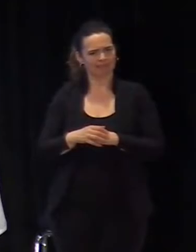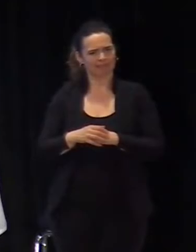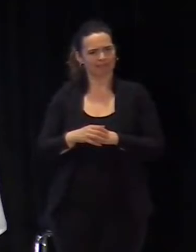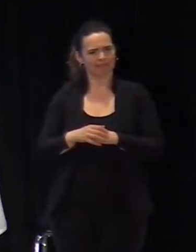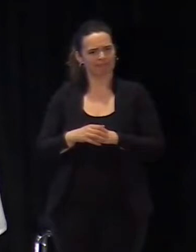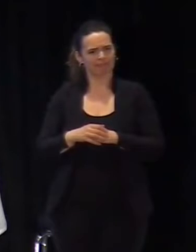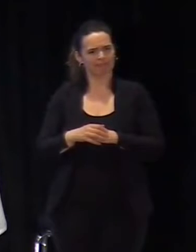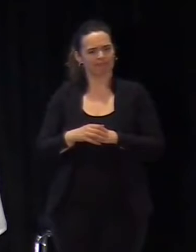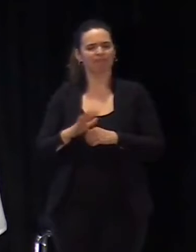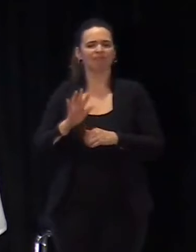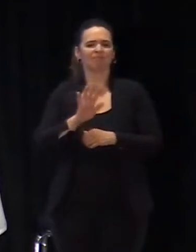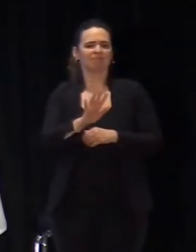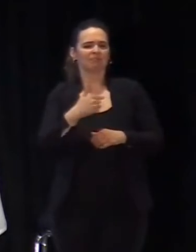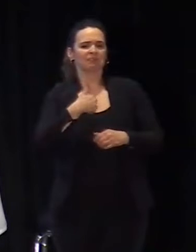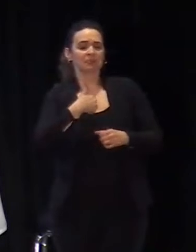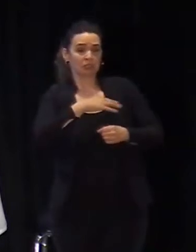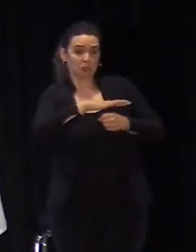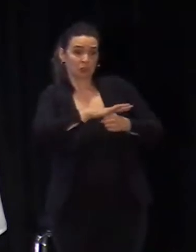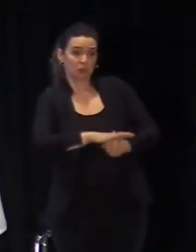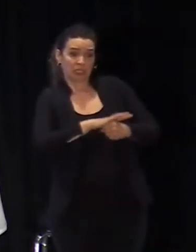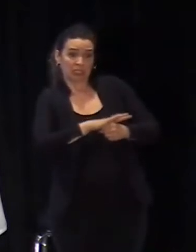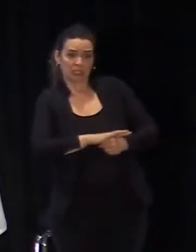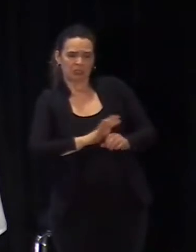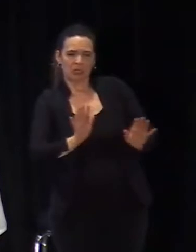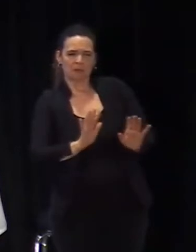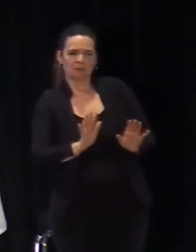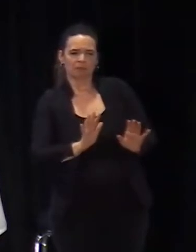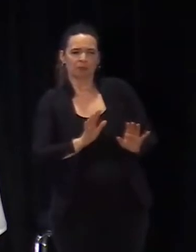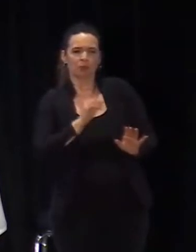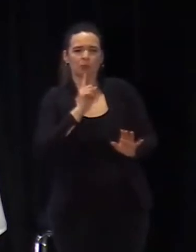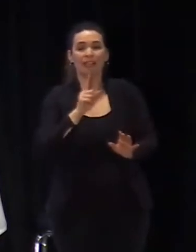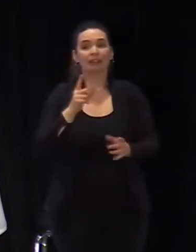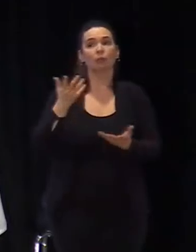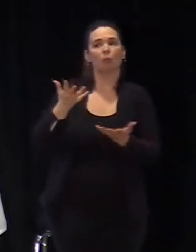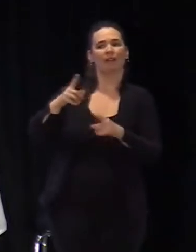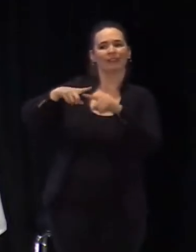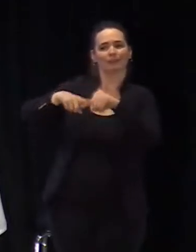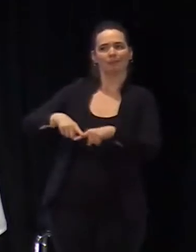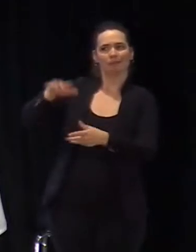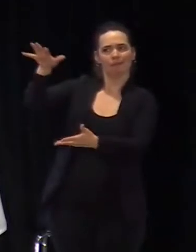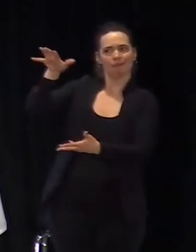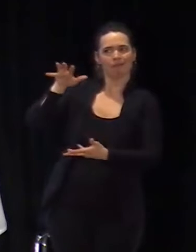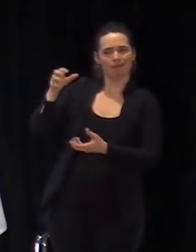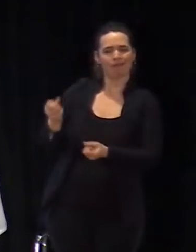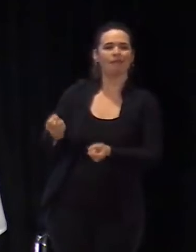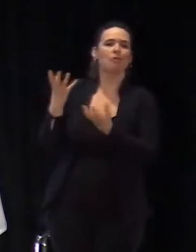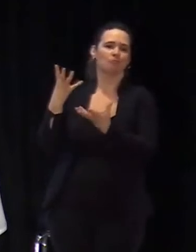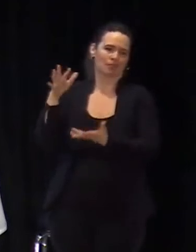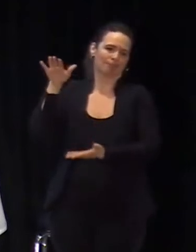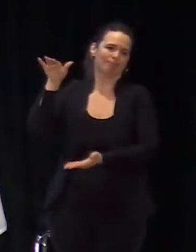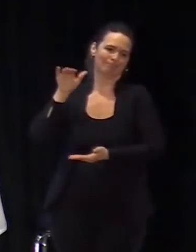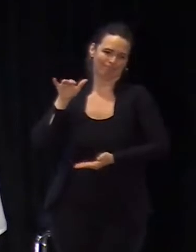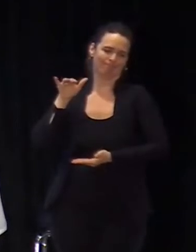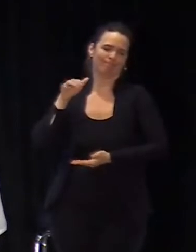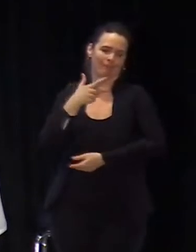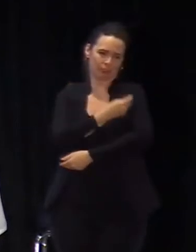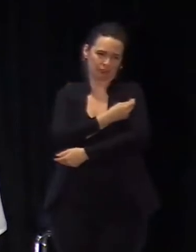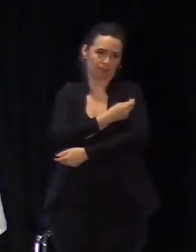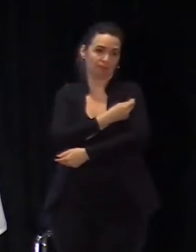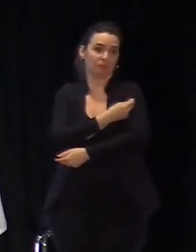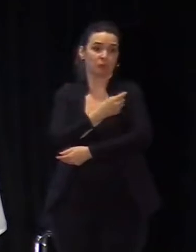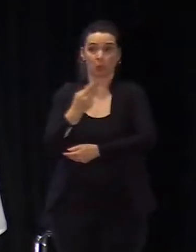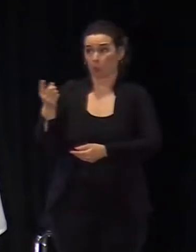as many people as they give doses to us, right? Give me 50,000 doses and tell me I have a week to do it, and we'll figure out a way to do it. What it